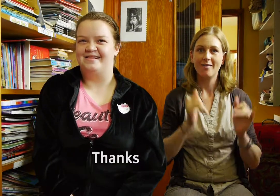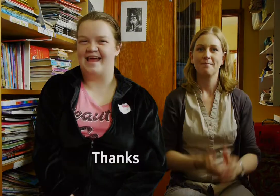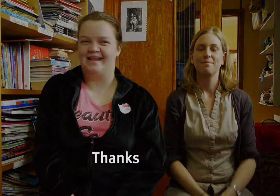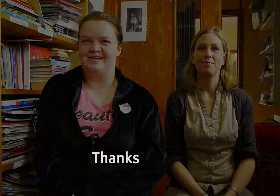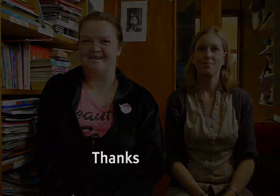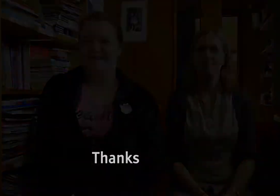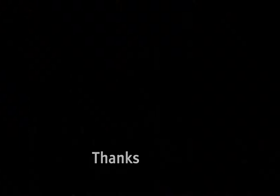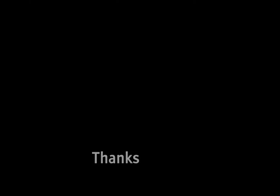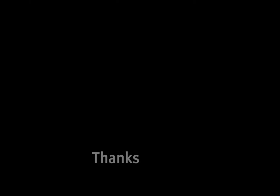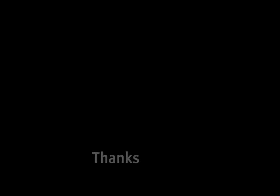And